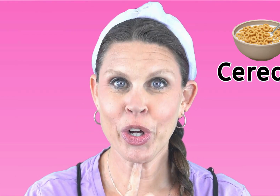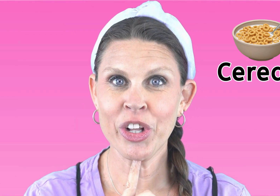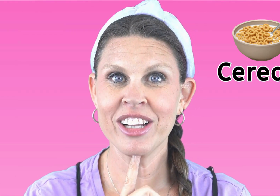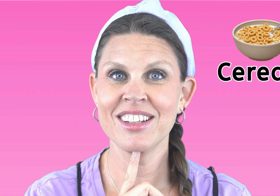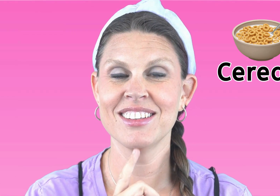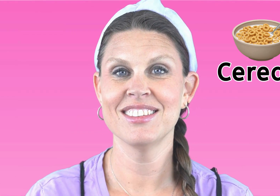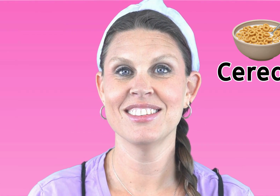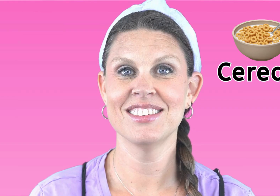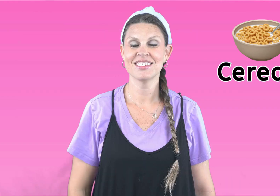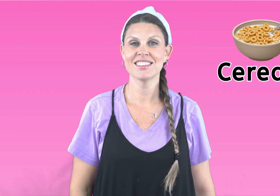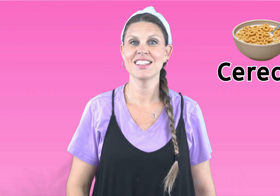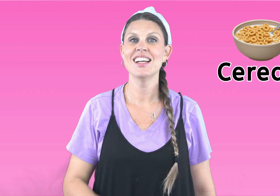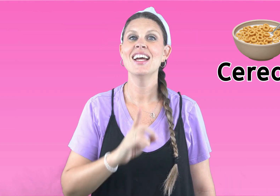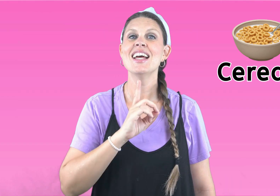cereal,